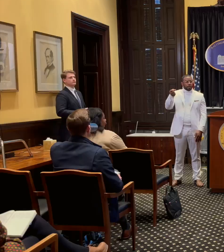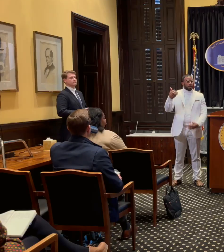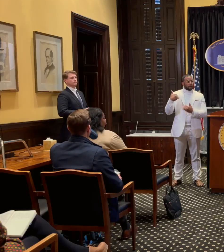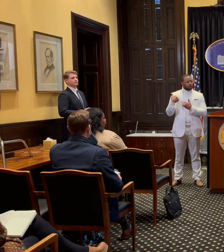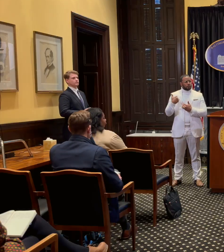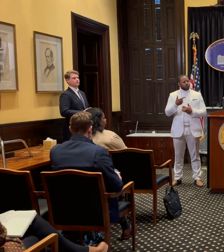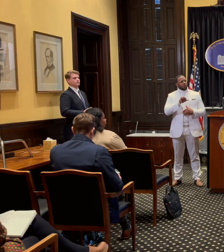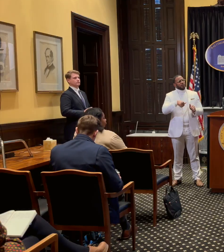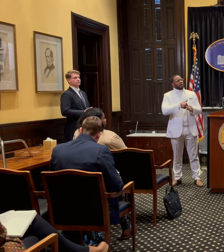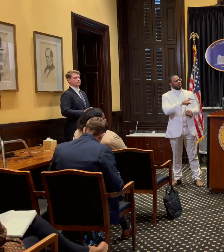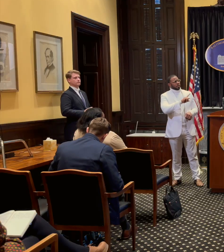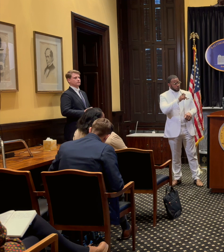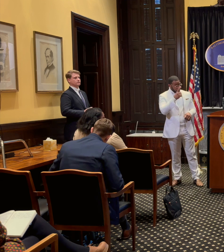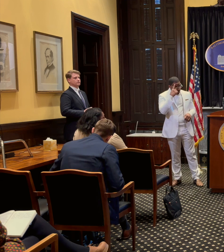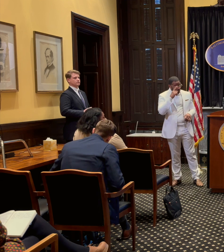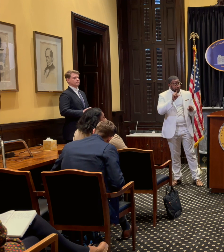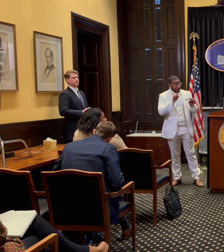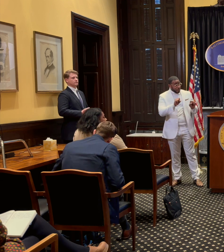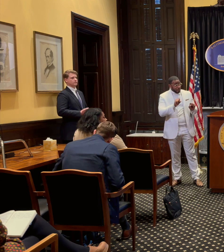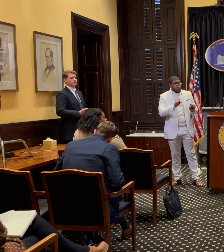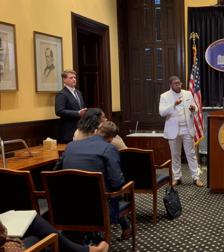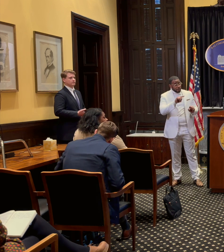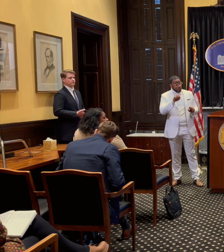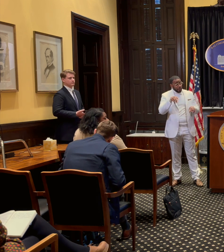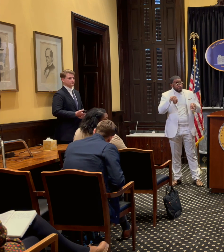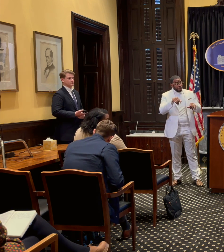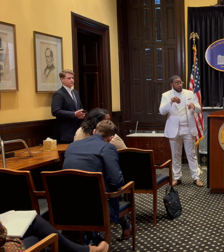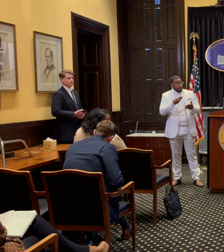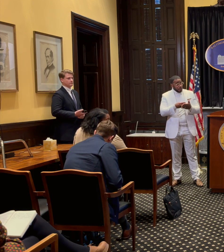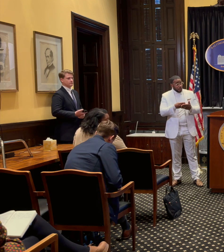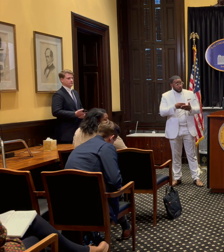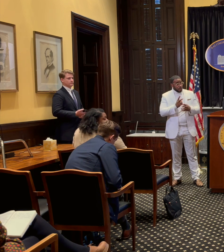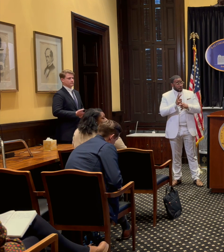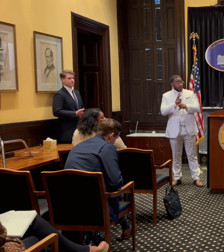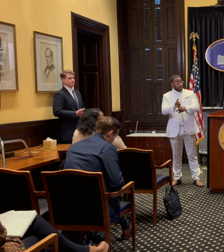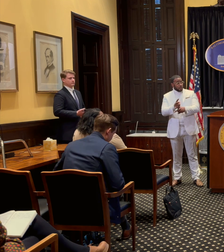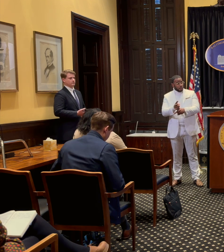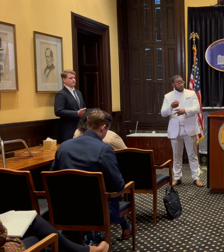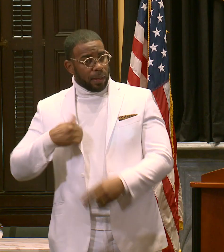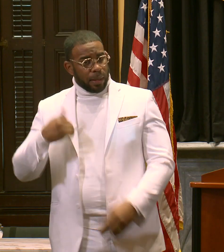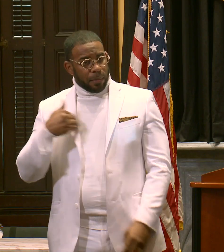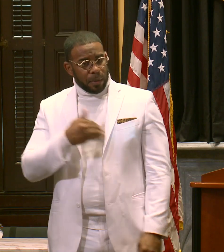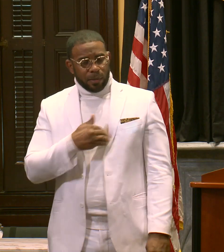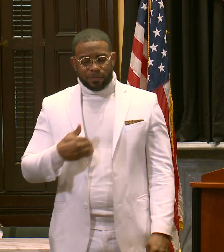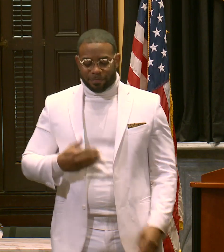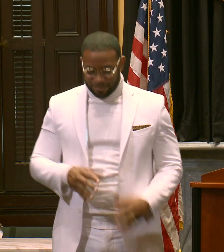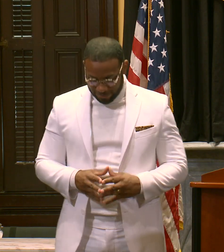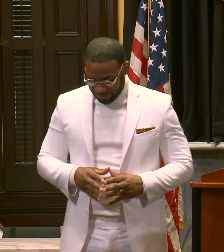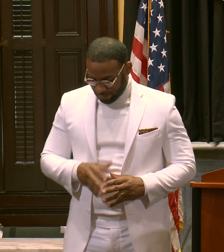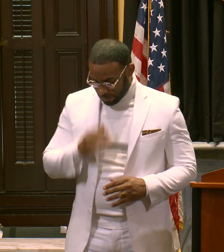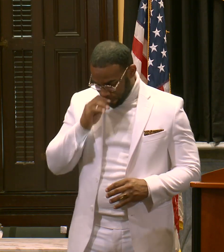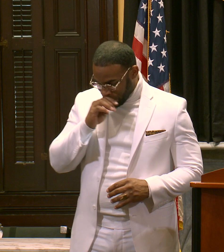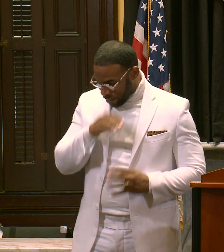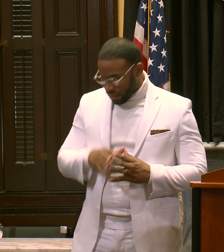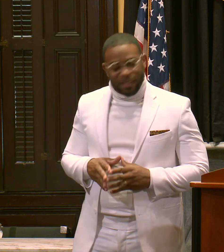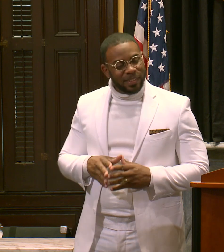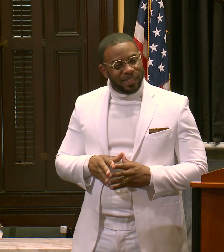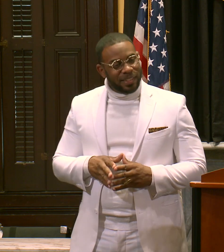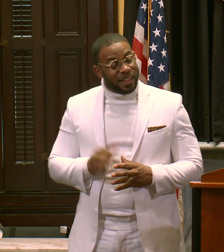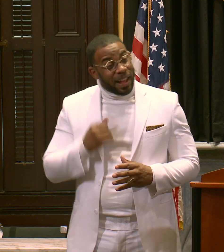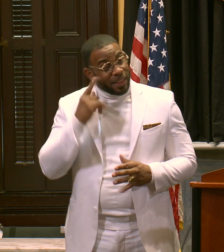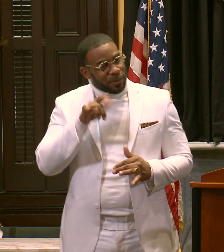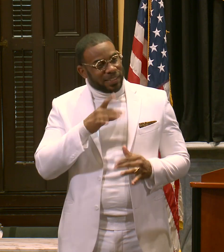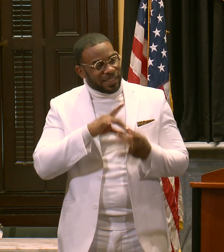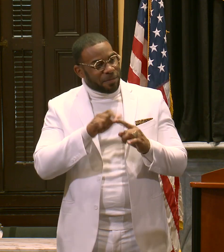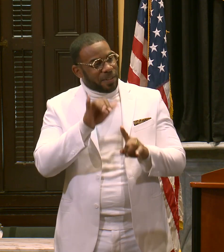accountable. Quick follow-up to that. Do you think that it's possible that taxpayer dollars are landing in the hands of gang members? Mackenzie, I think that what we